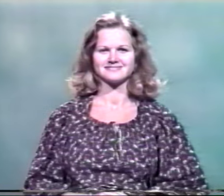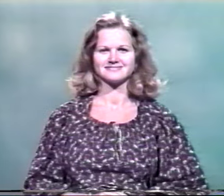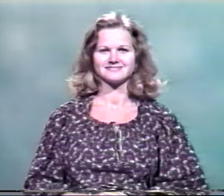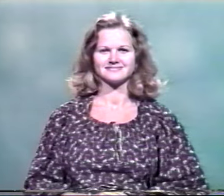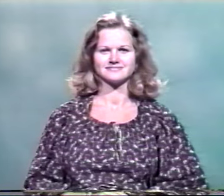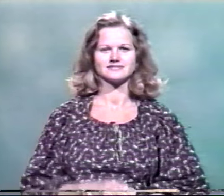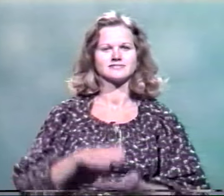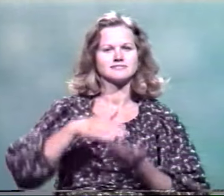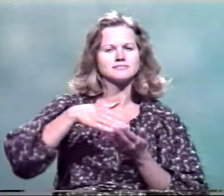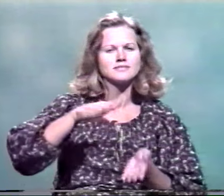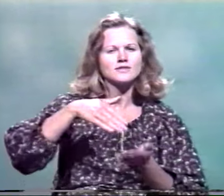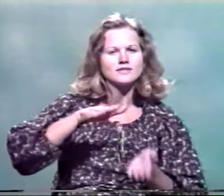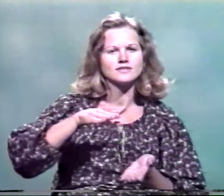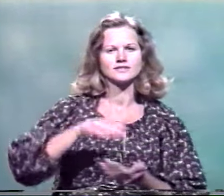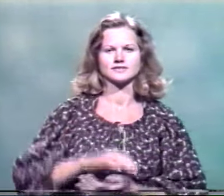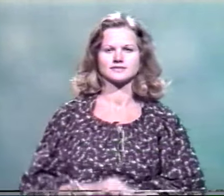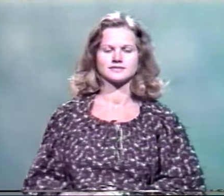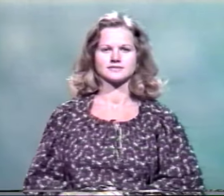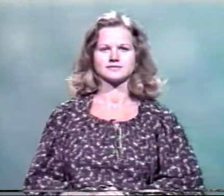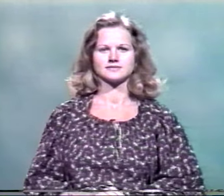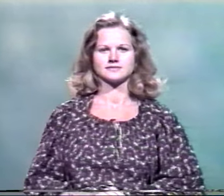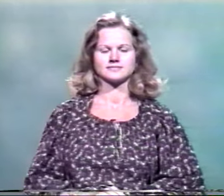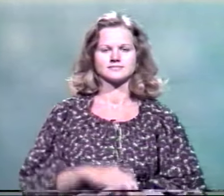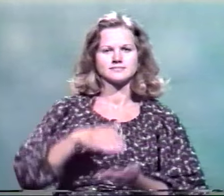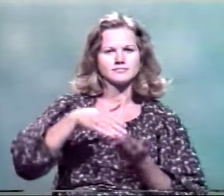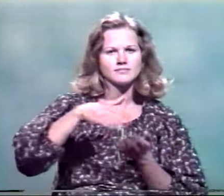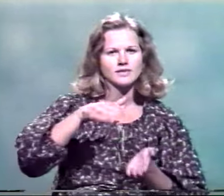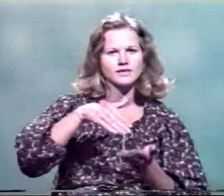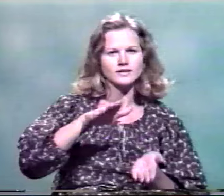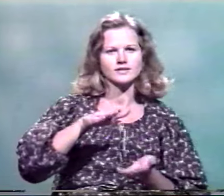To bark. To bark.